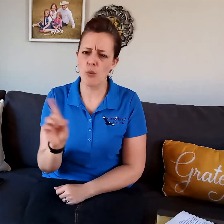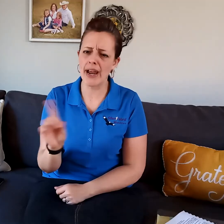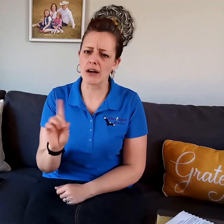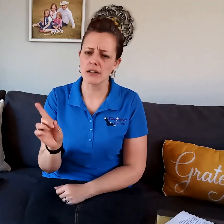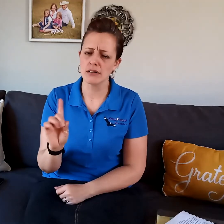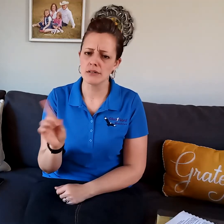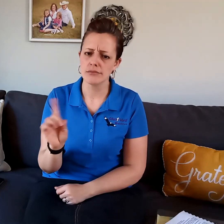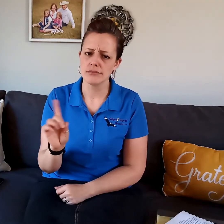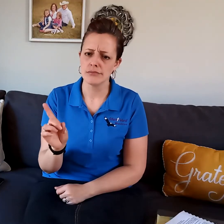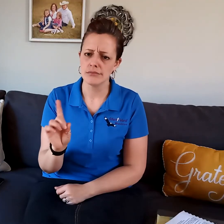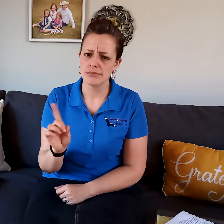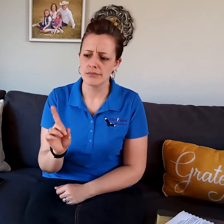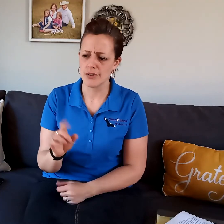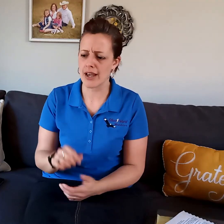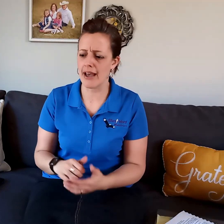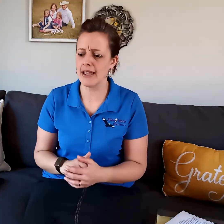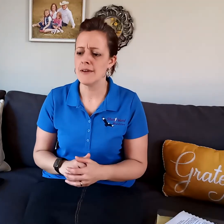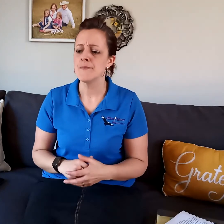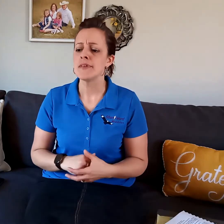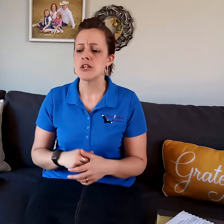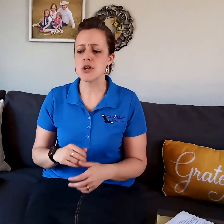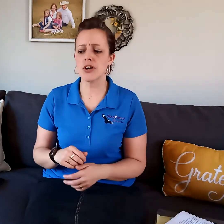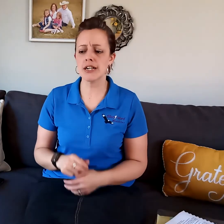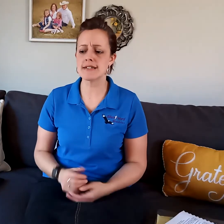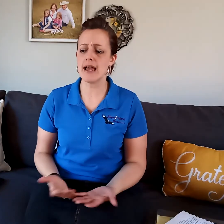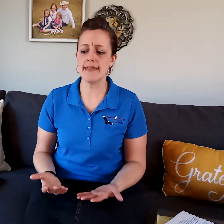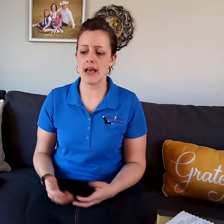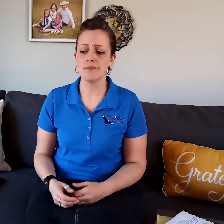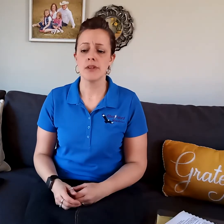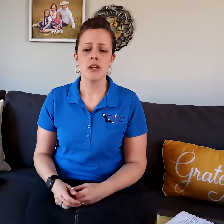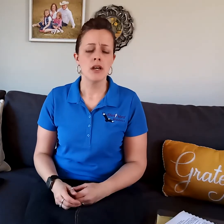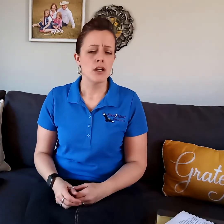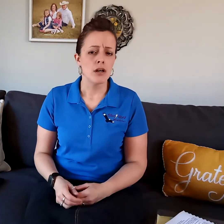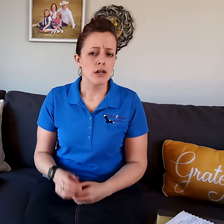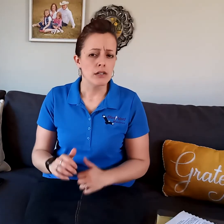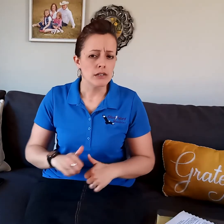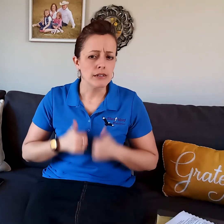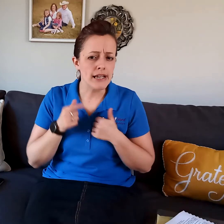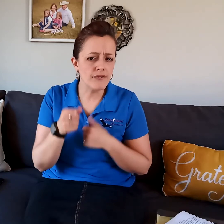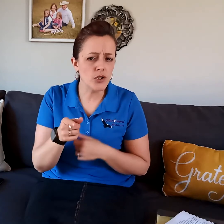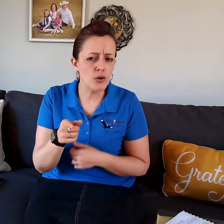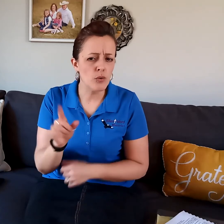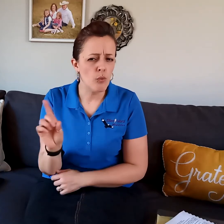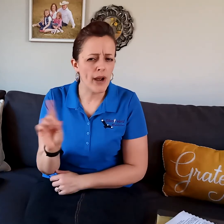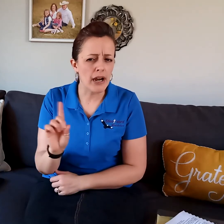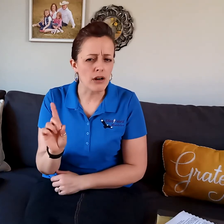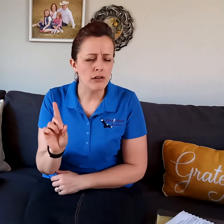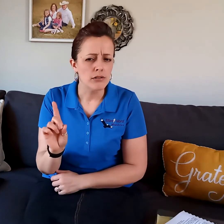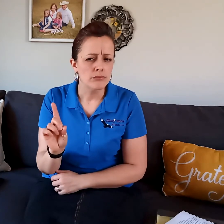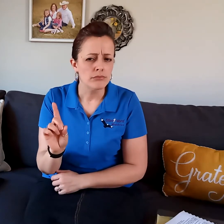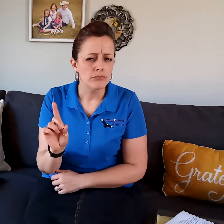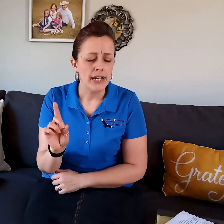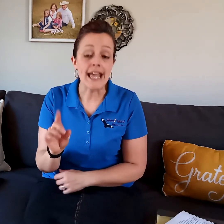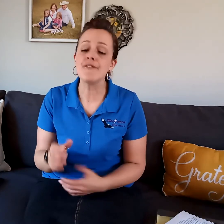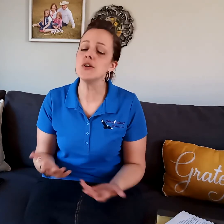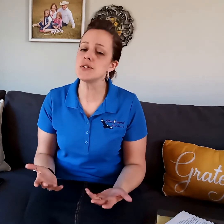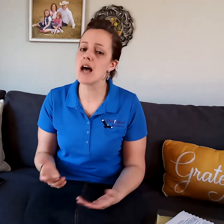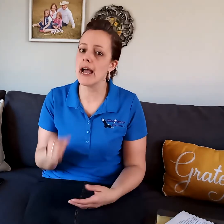where? Okay? So you're going to sign that. Live you where? If you sign